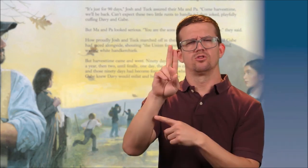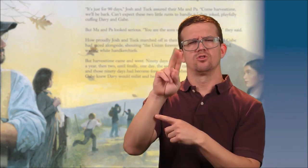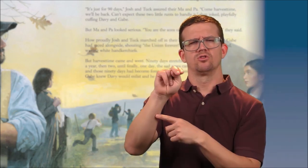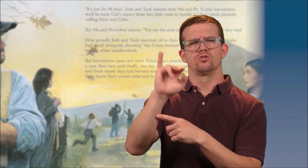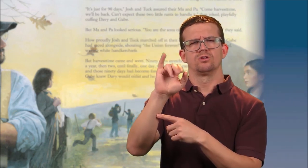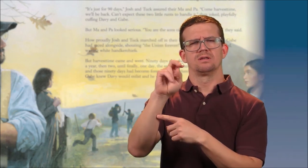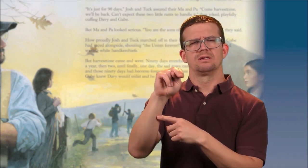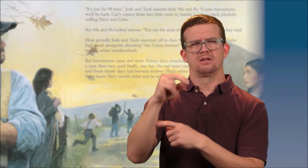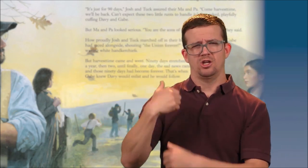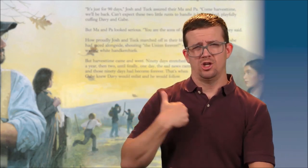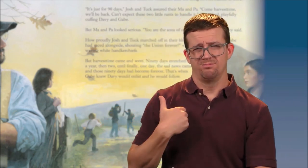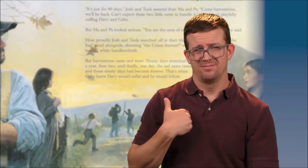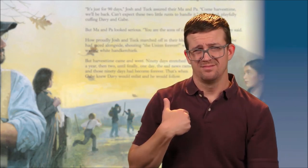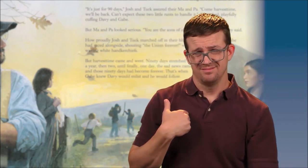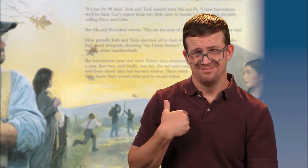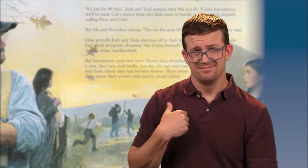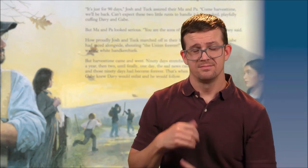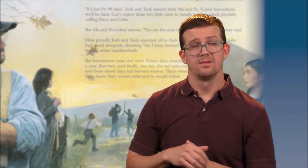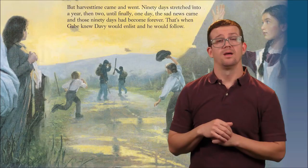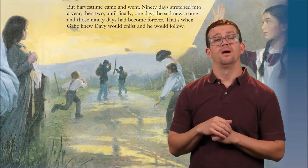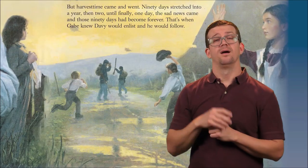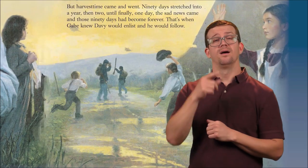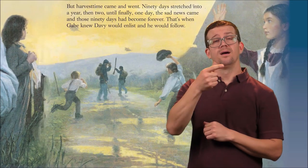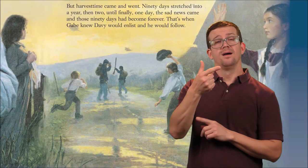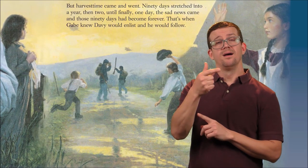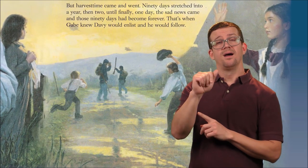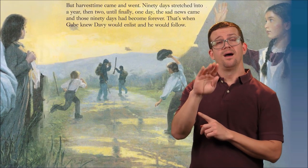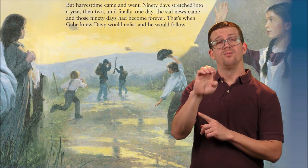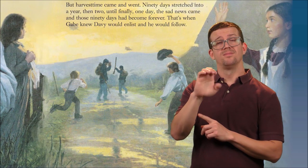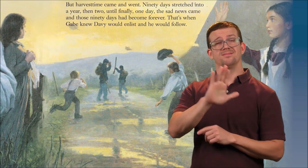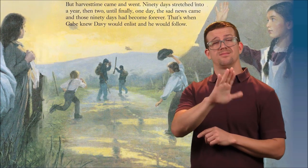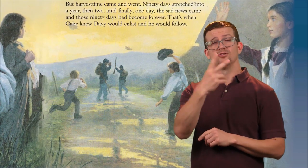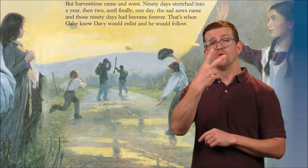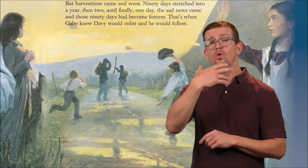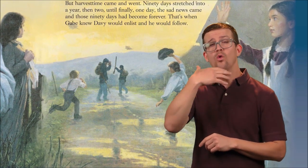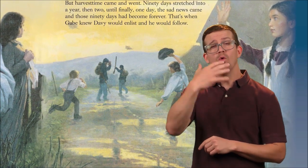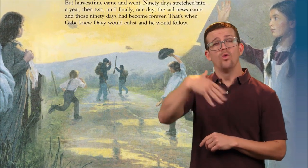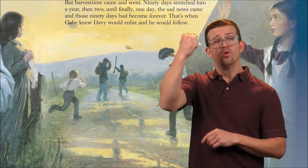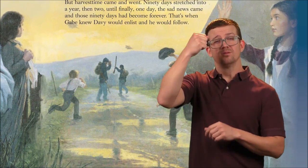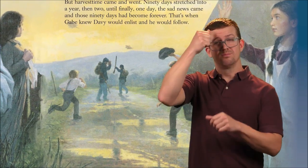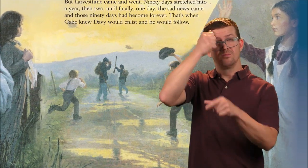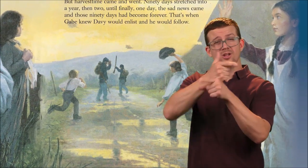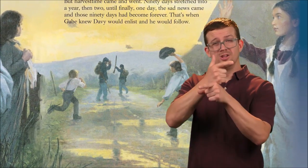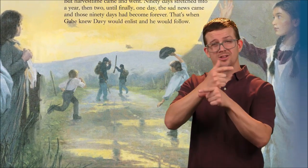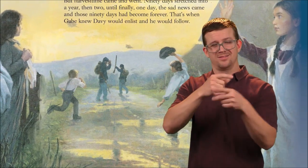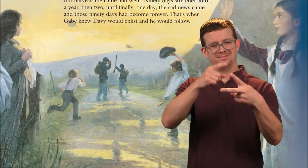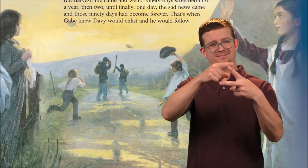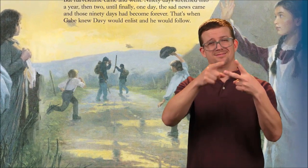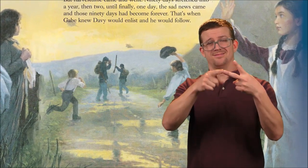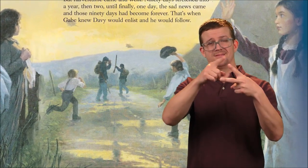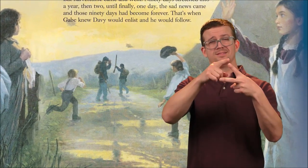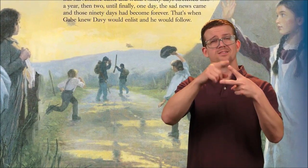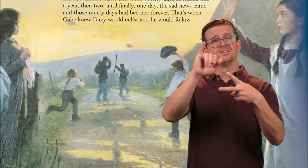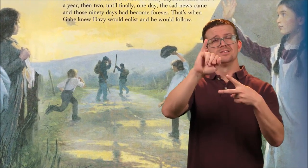when President Lincoln first called for volunteers after the firing on Fort Sumter